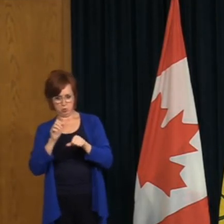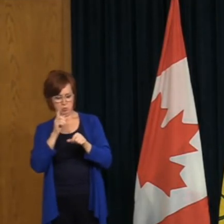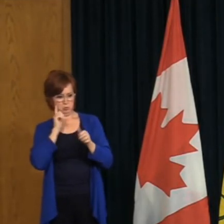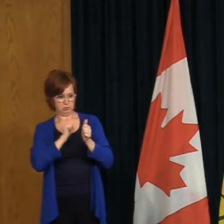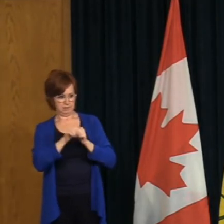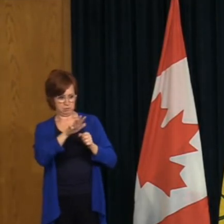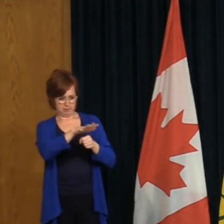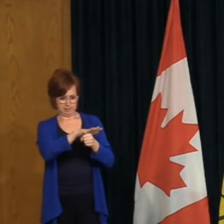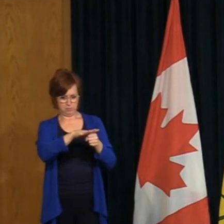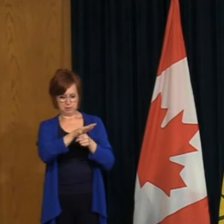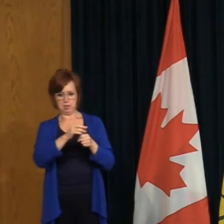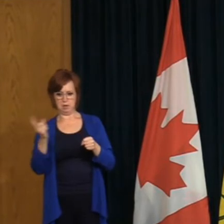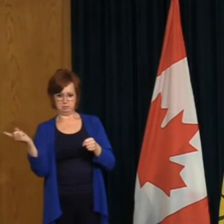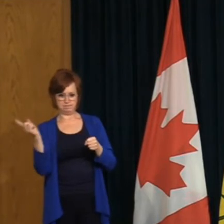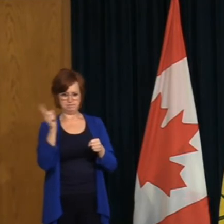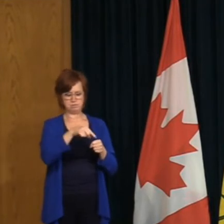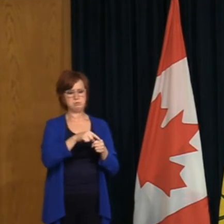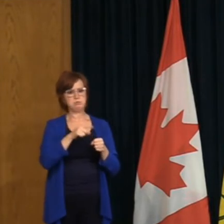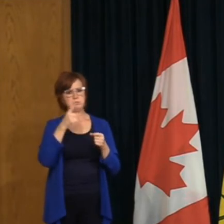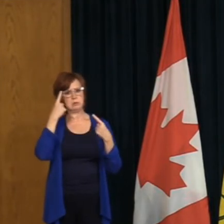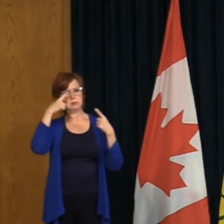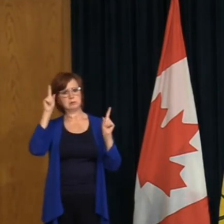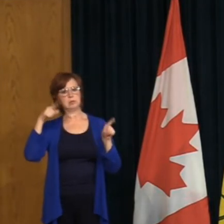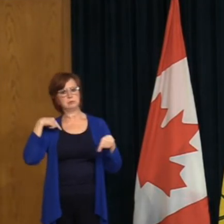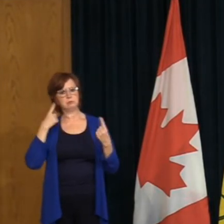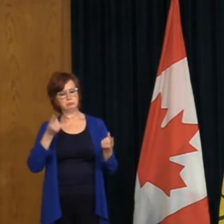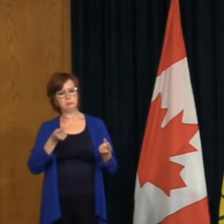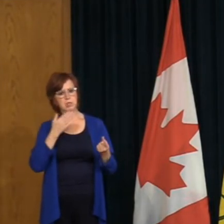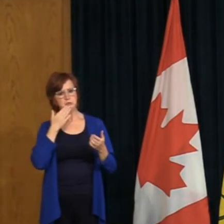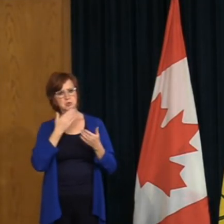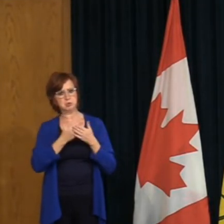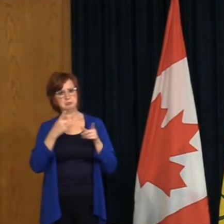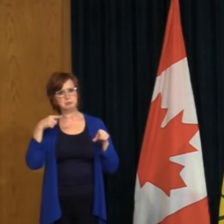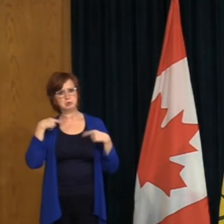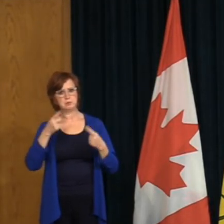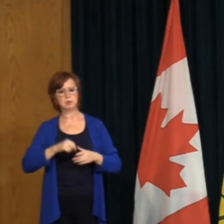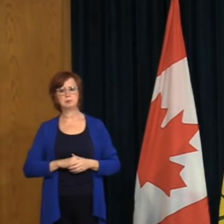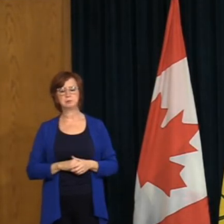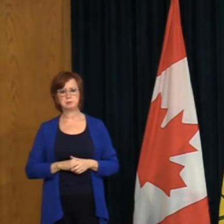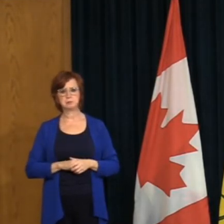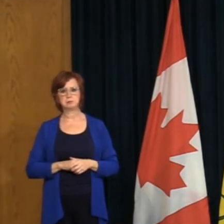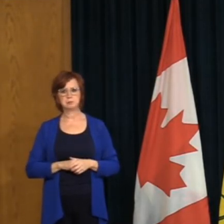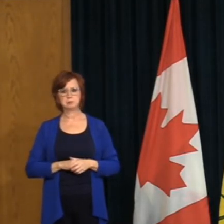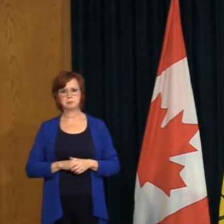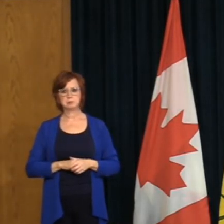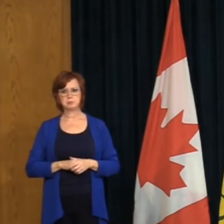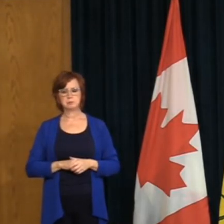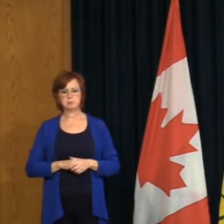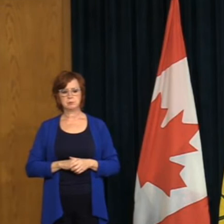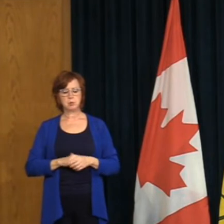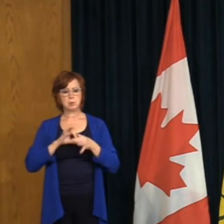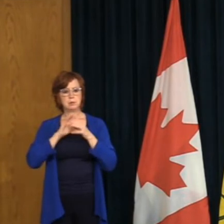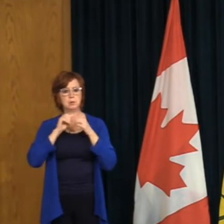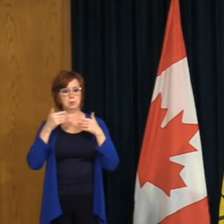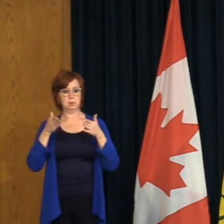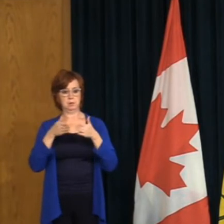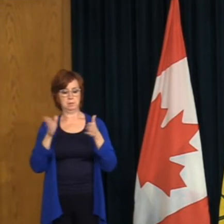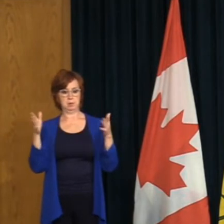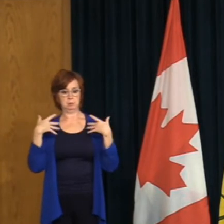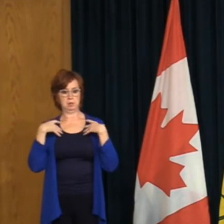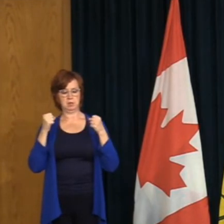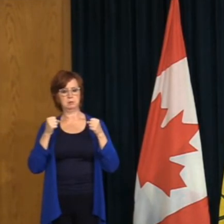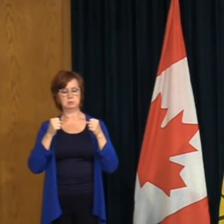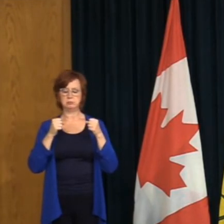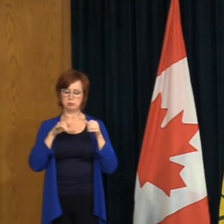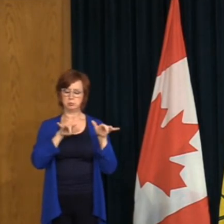what's worked well in the past for other issues related to public health, and that's what we want to maintain with COVID-19 as we move